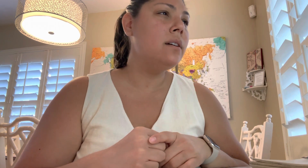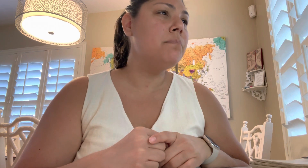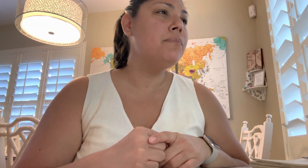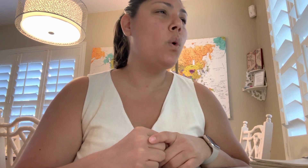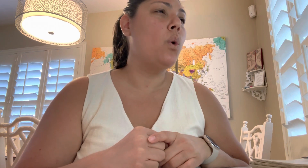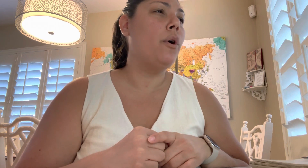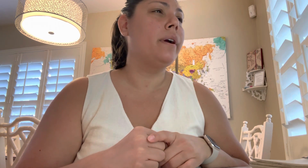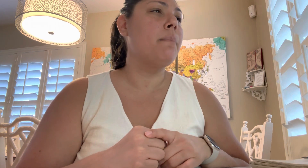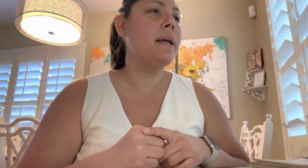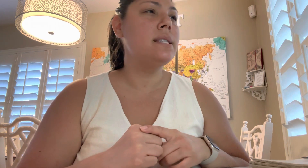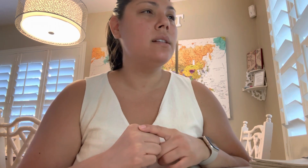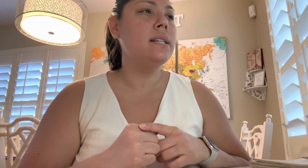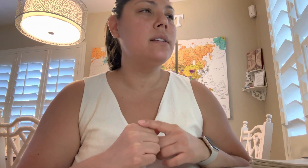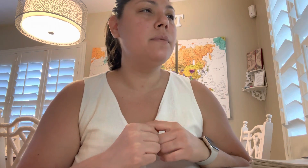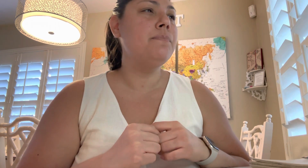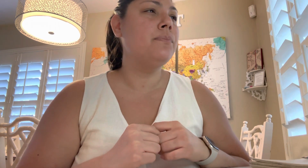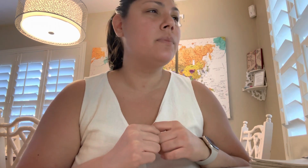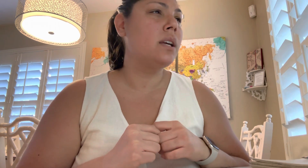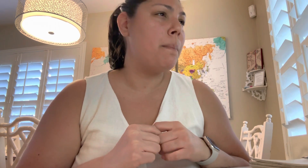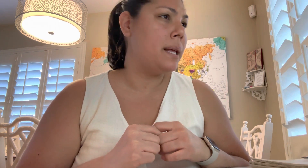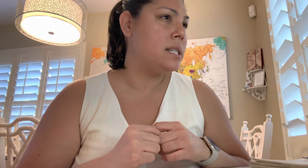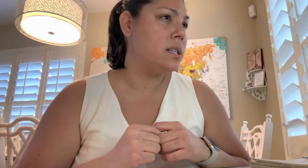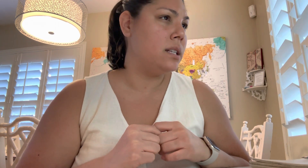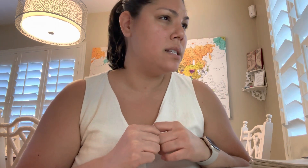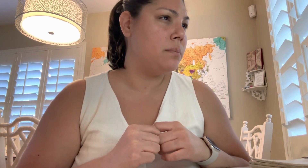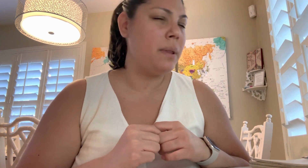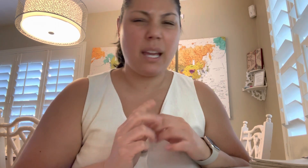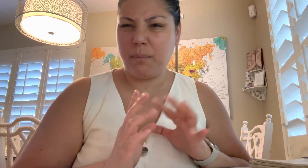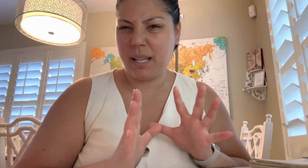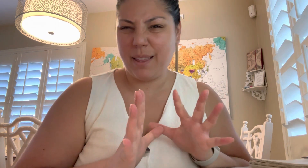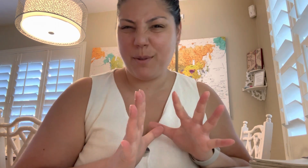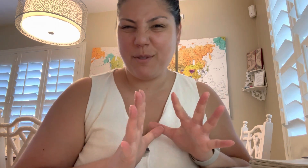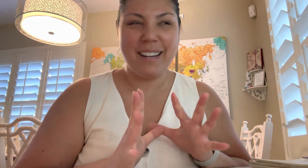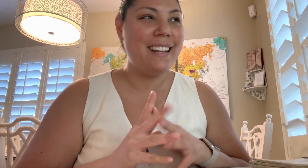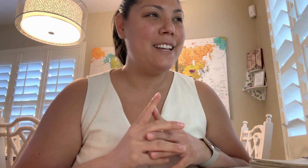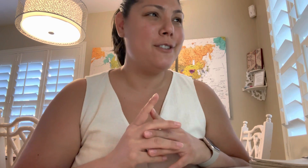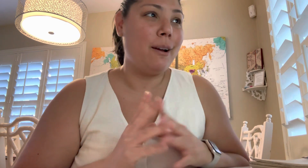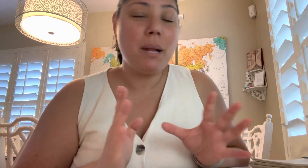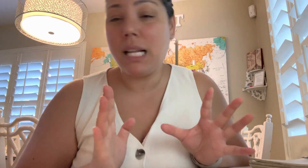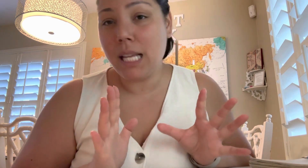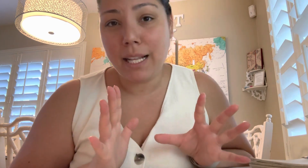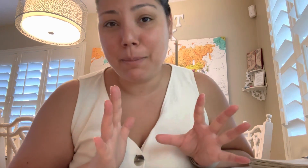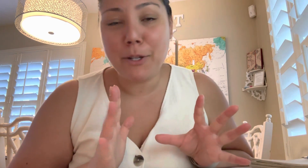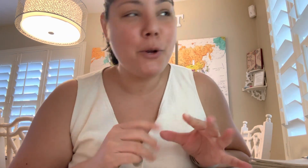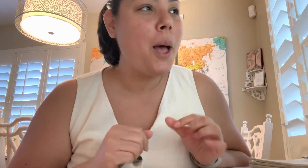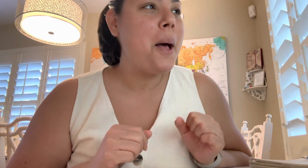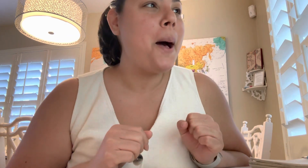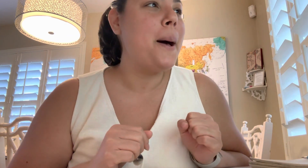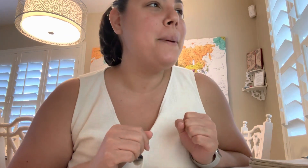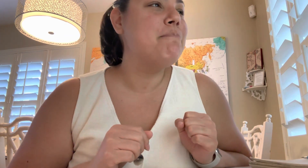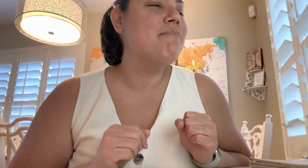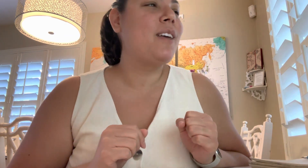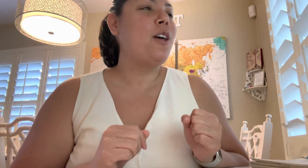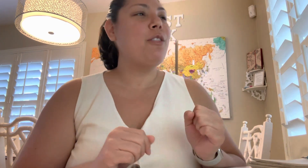mutualism or commensalism, I think I'm saying those right. Sorry, I'm not a science major.